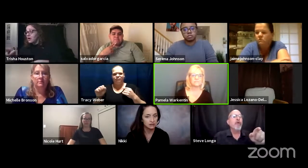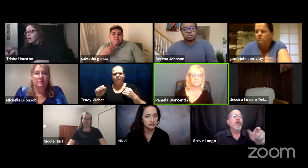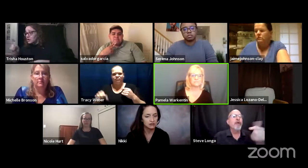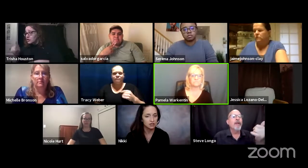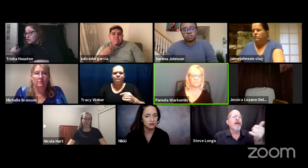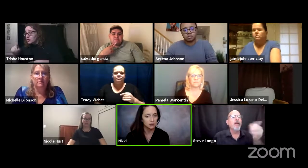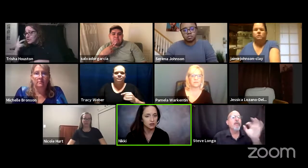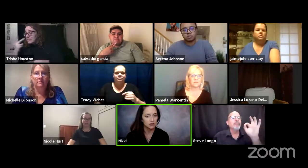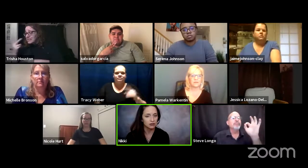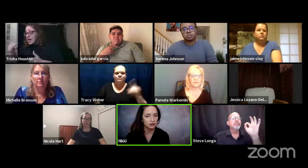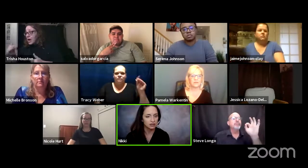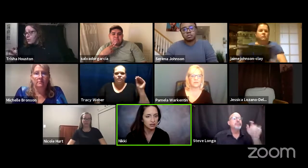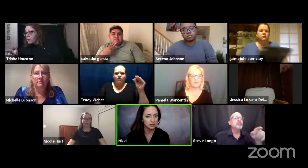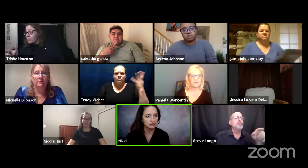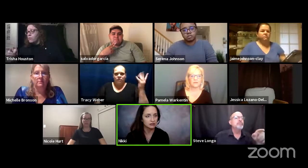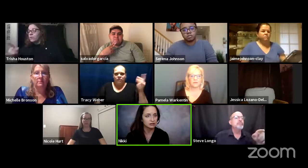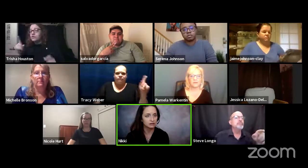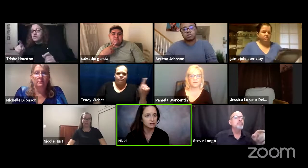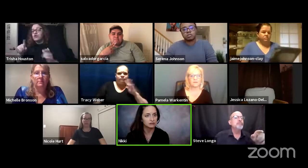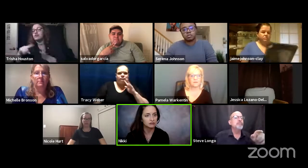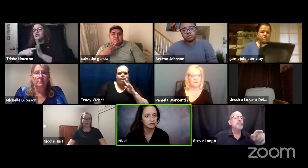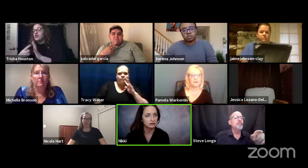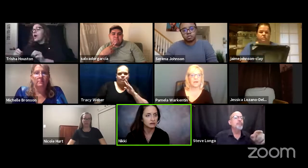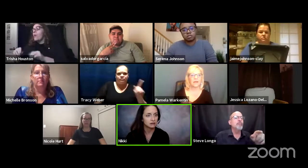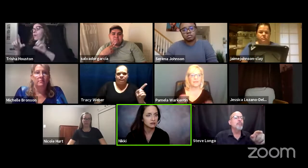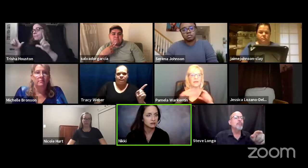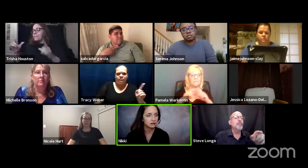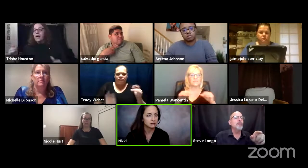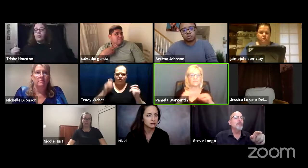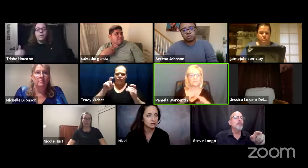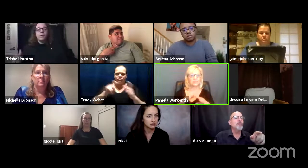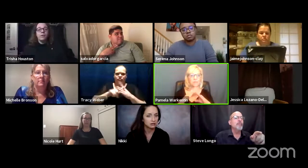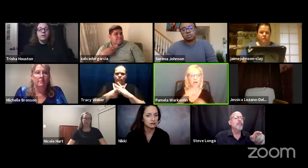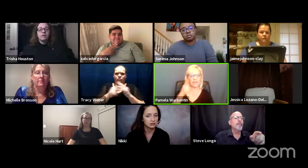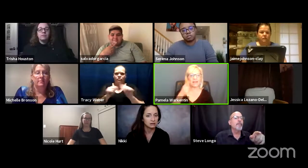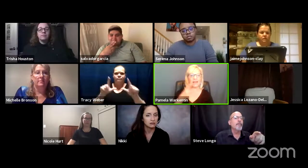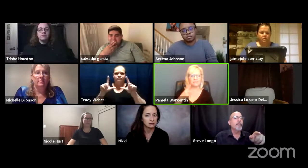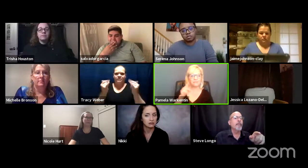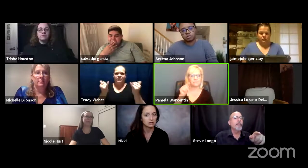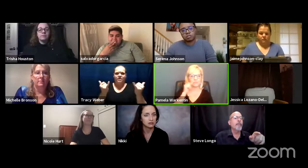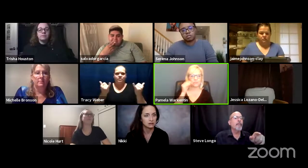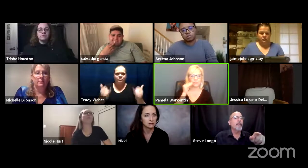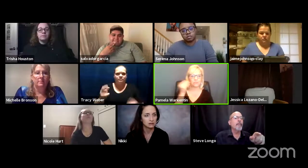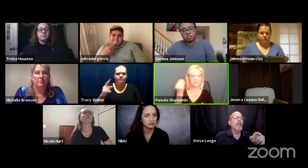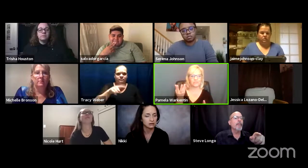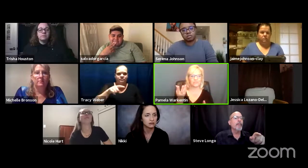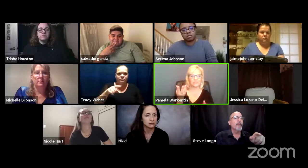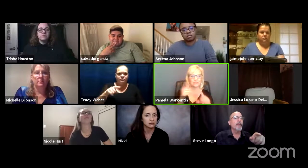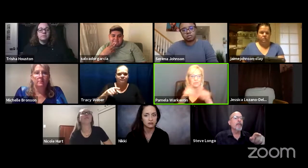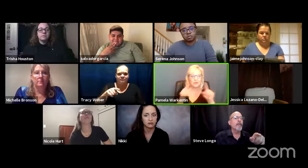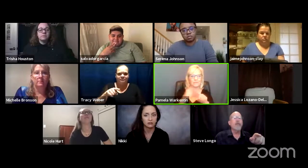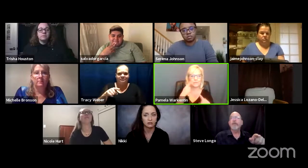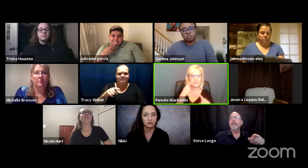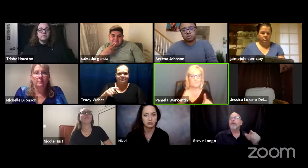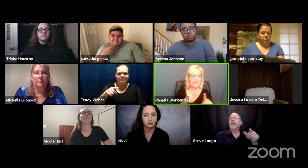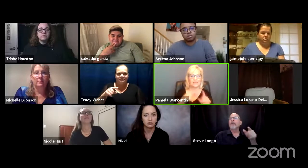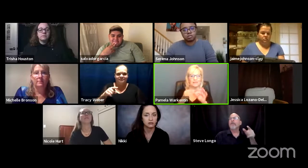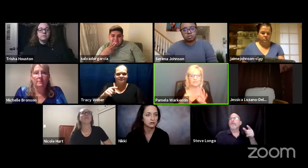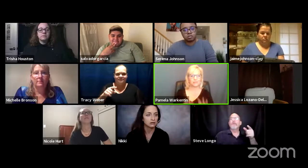Steve saying of 20 or 30 seconds. And that message is blocking half of Trisha's screen for me, the